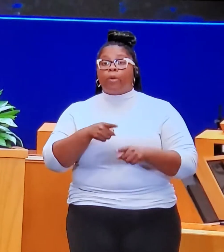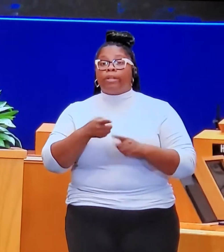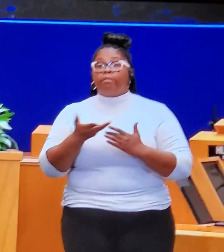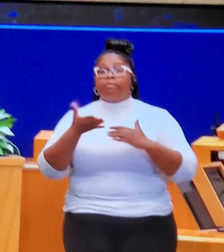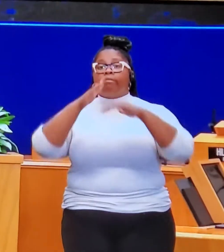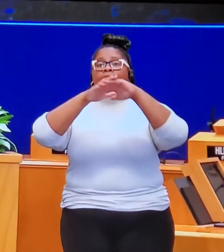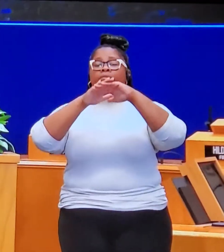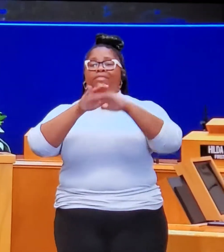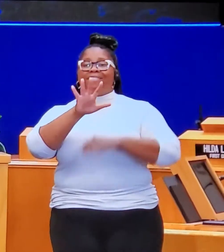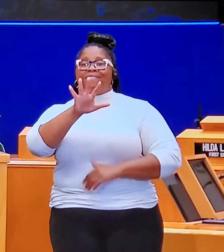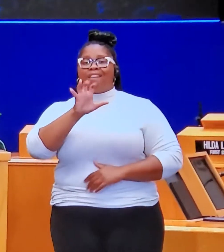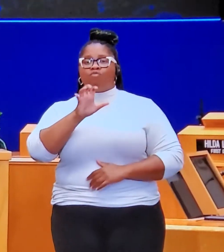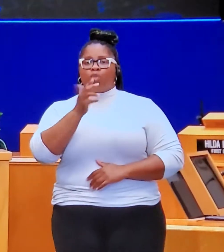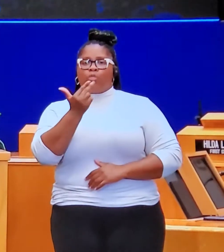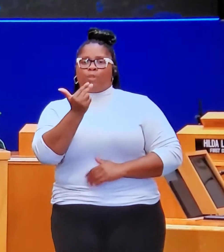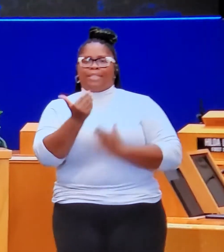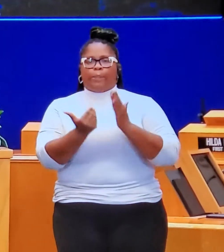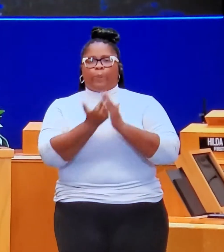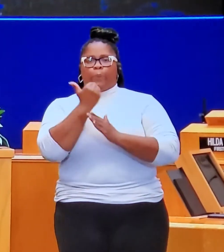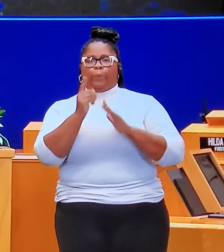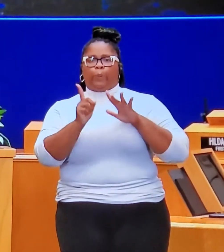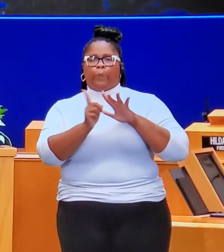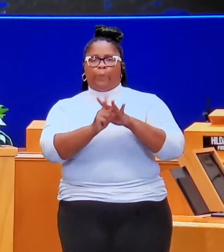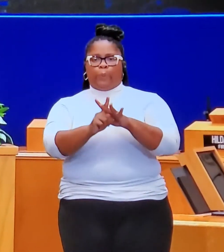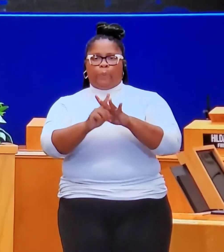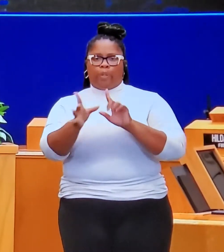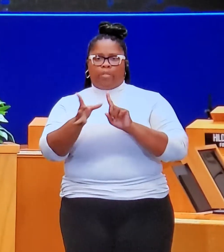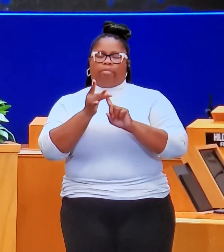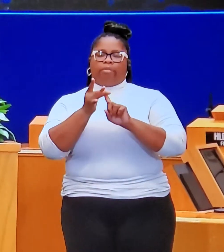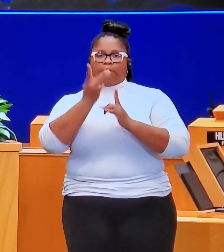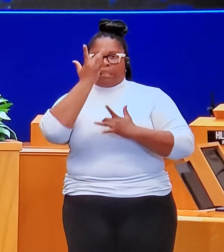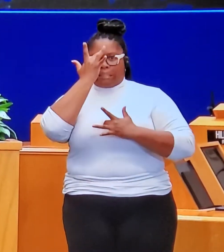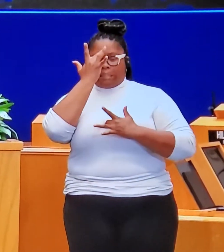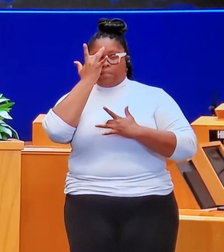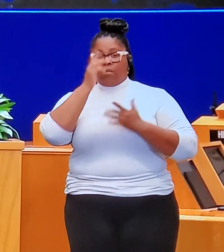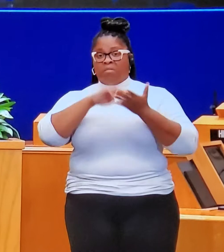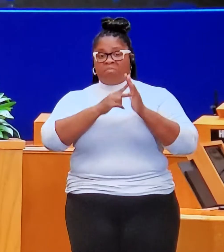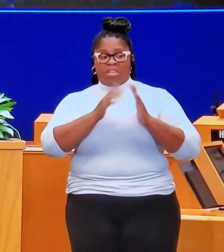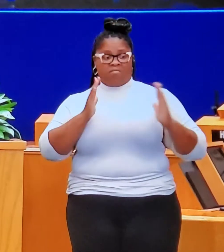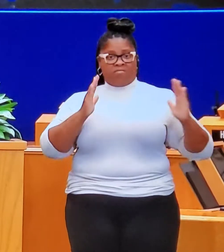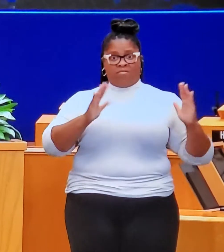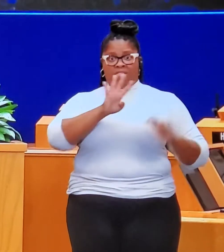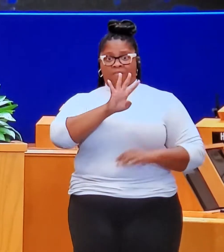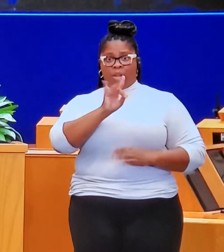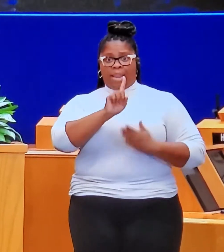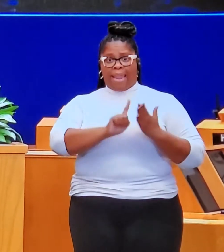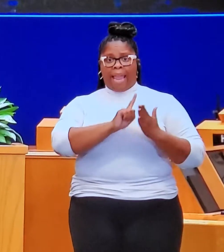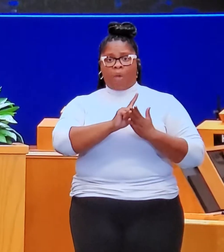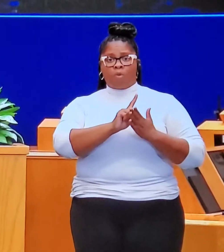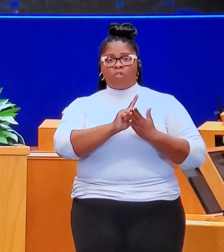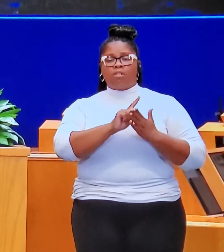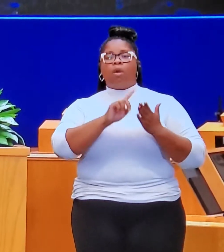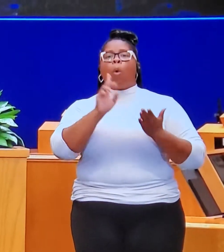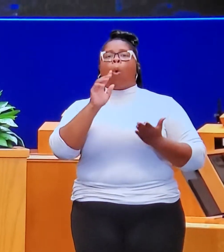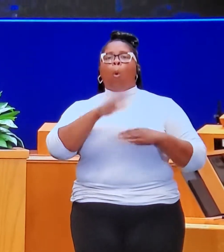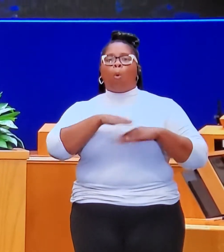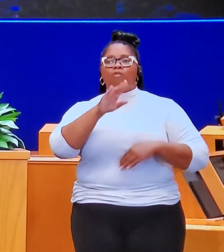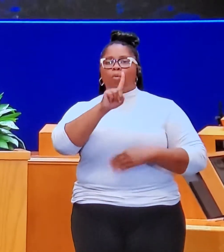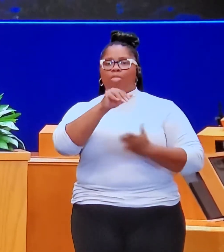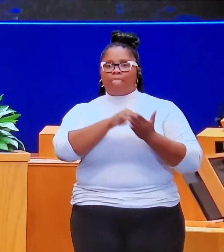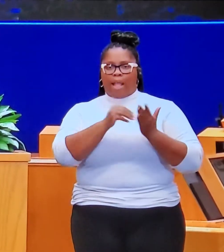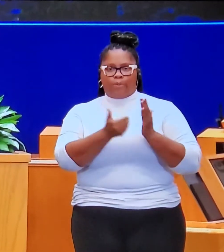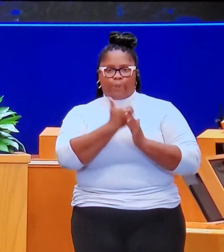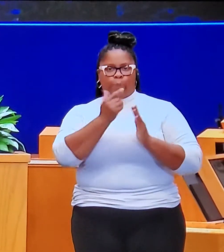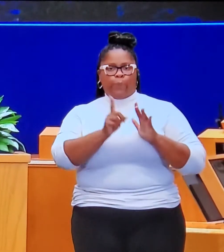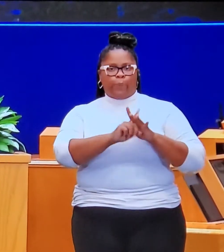513 new cases. That means over the last 48 hours we've announced over 1,000 new cases,